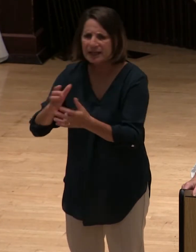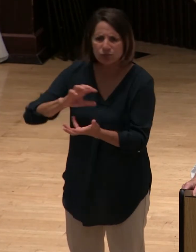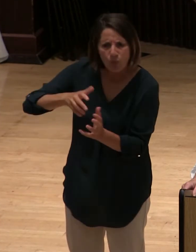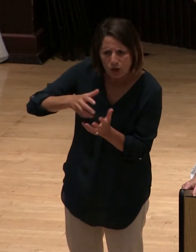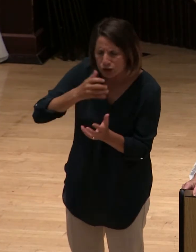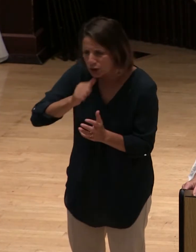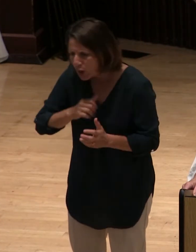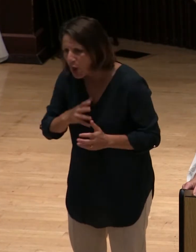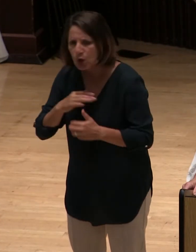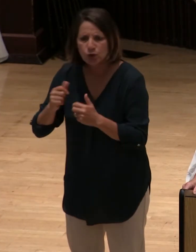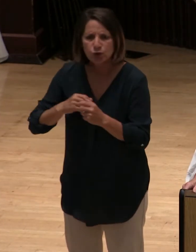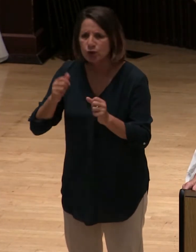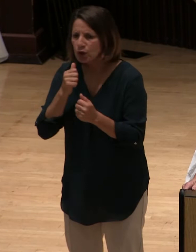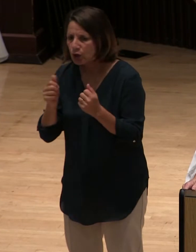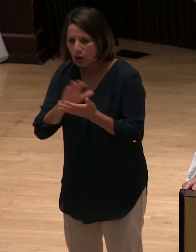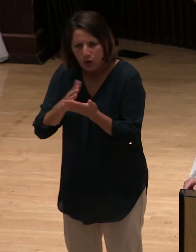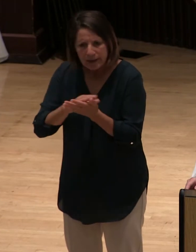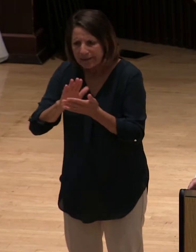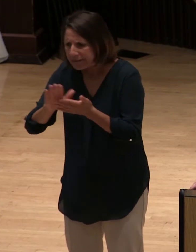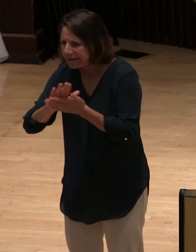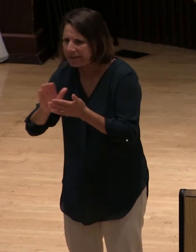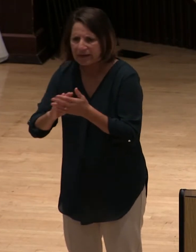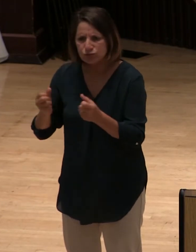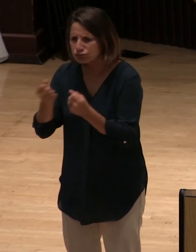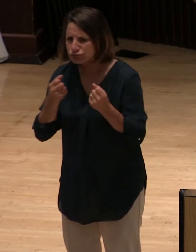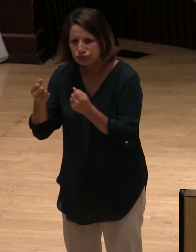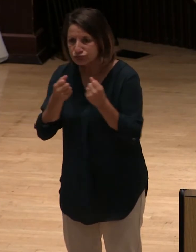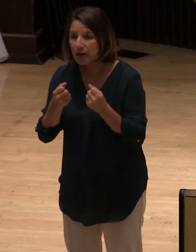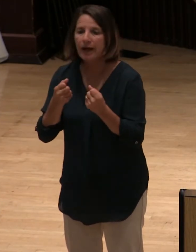transporting, and a million other things that young parents do.